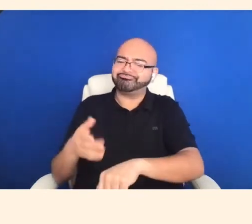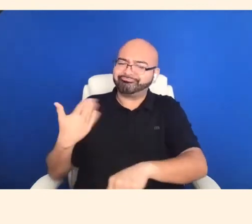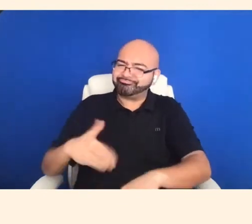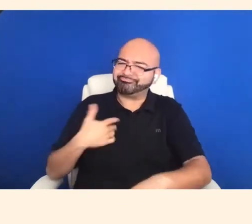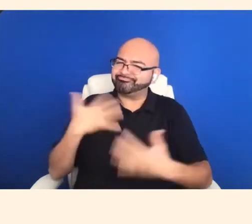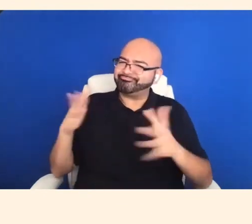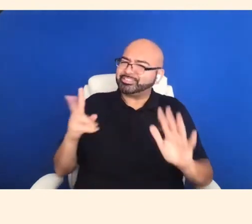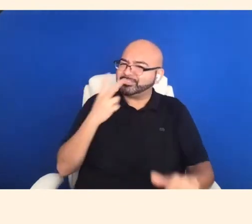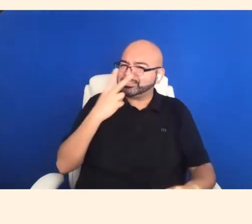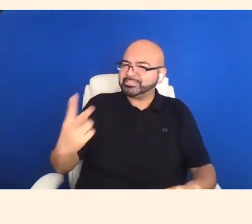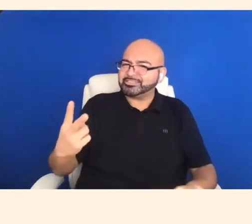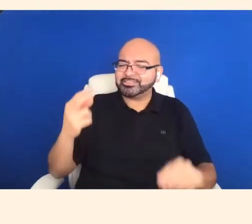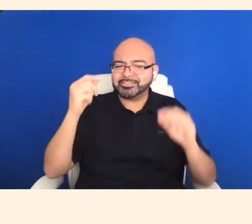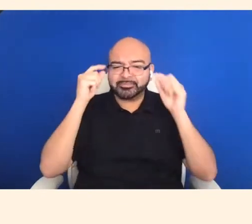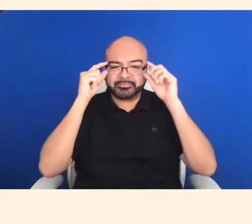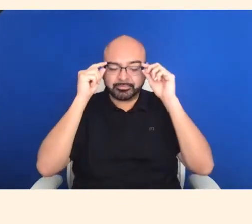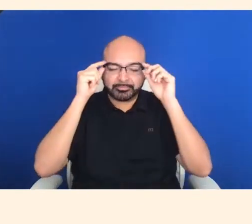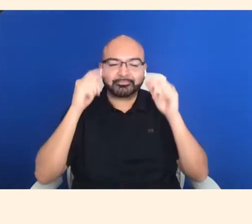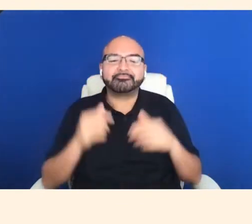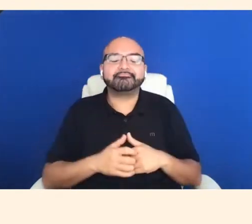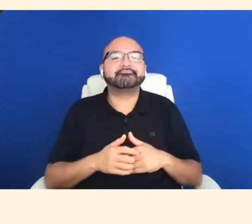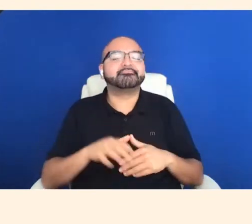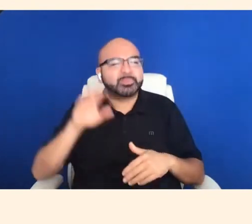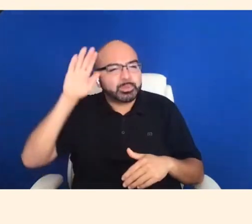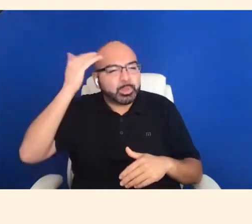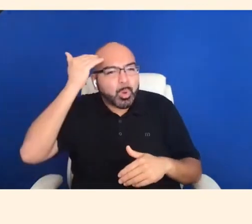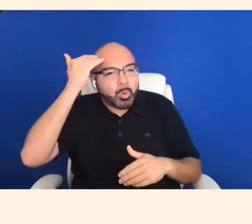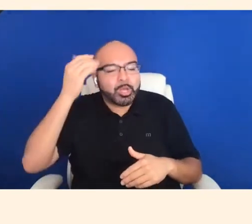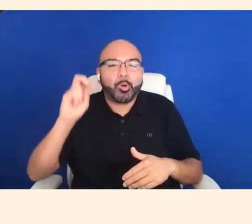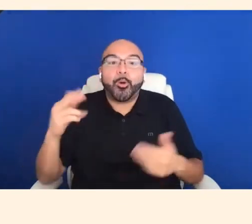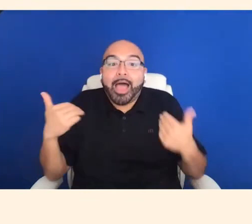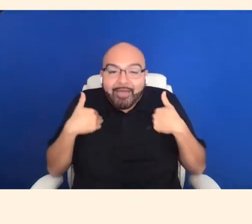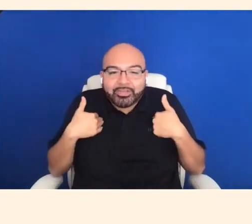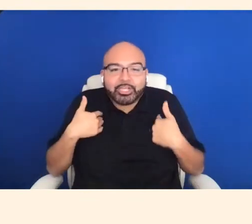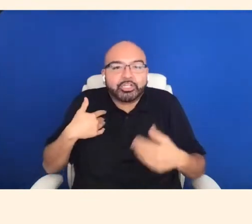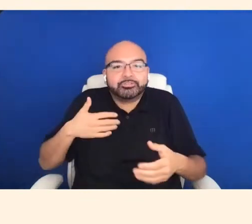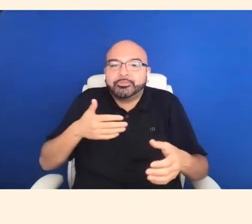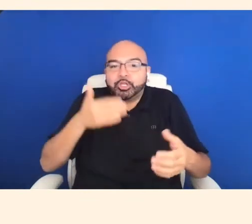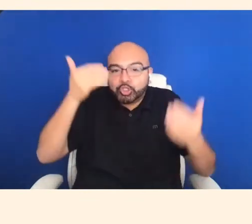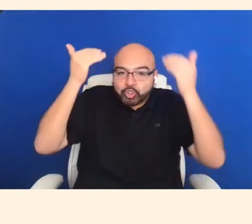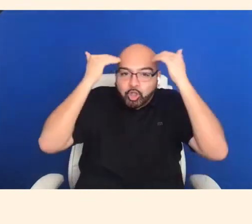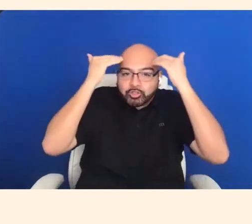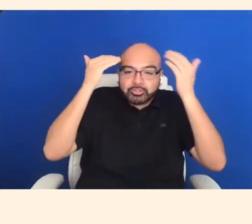Knowing or having the knowledge that